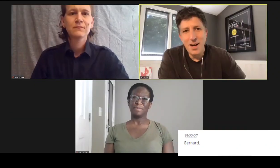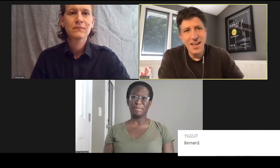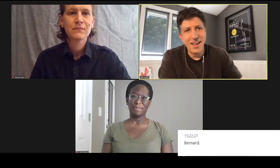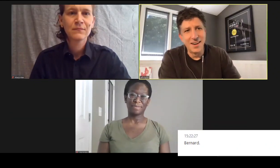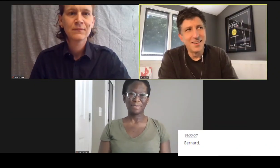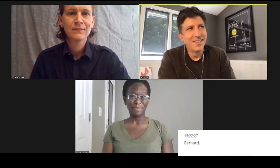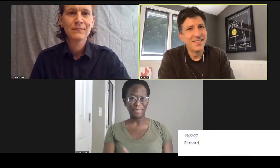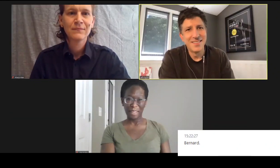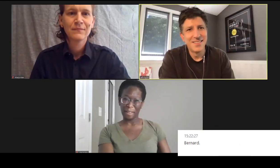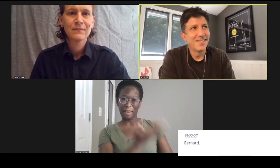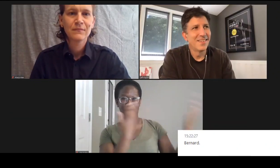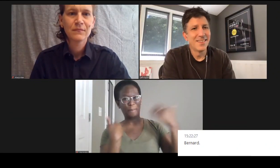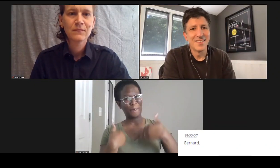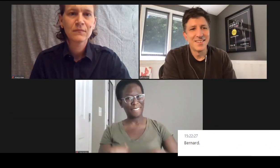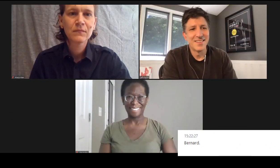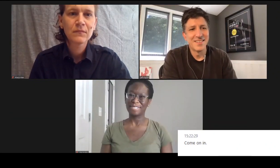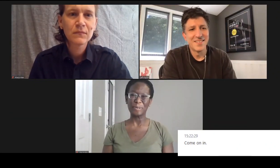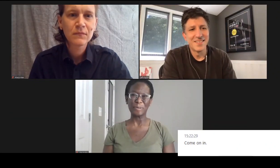come on in.